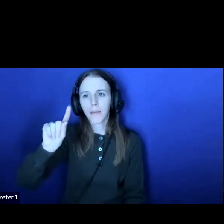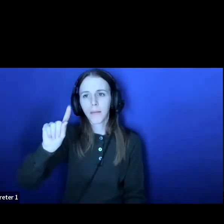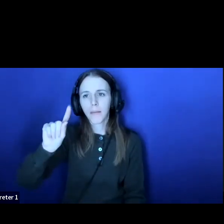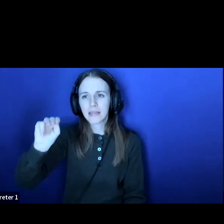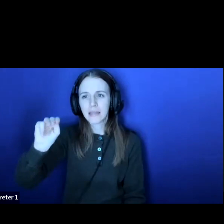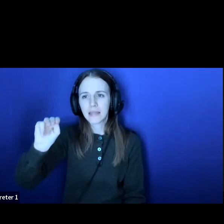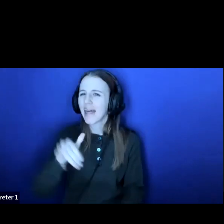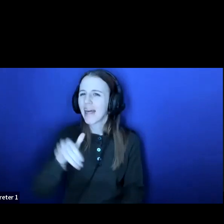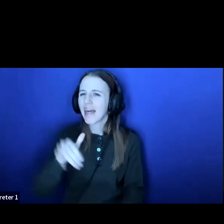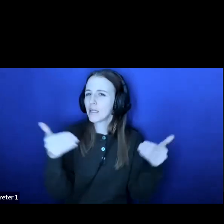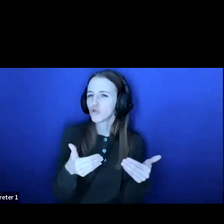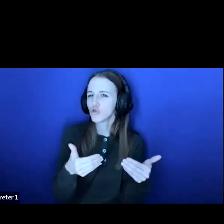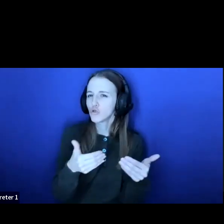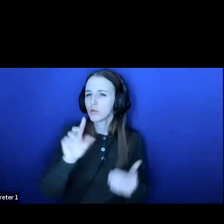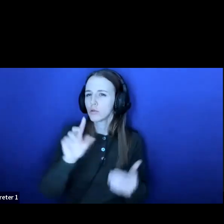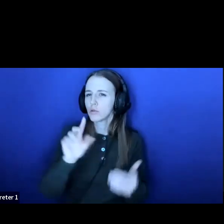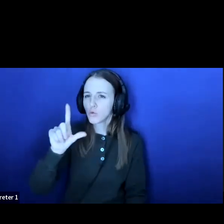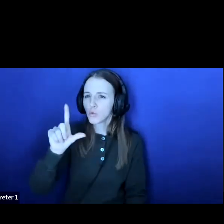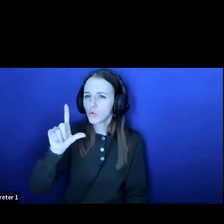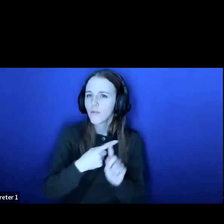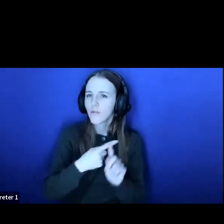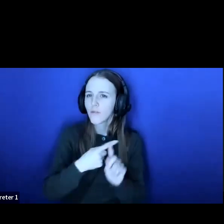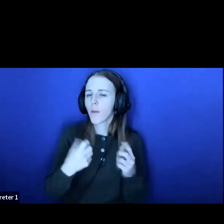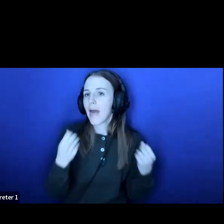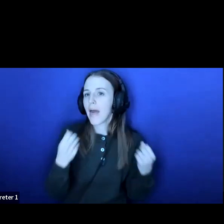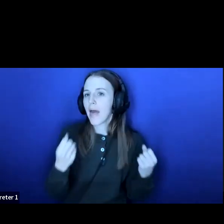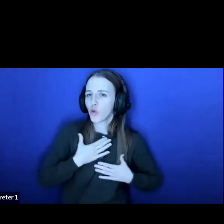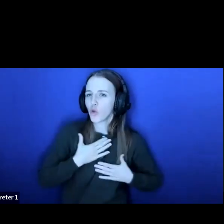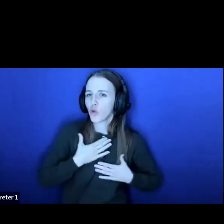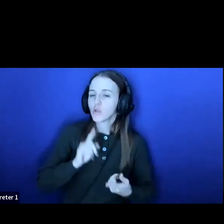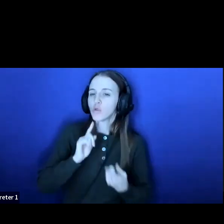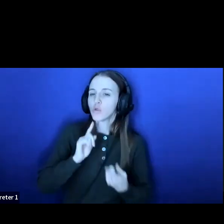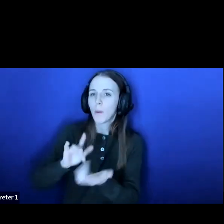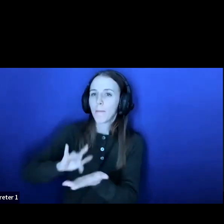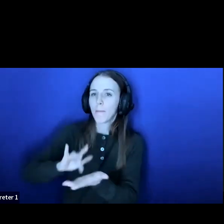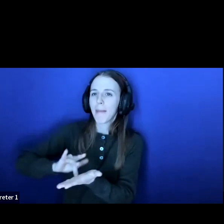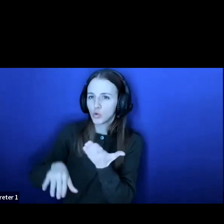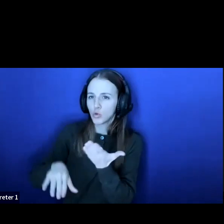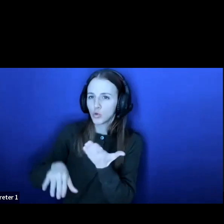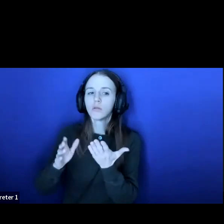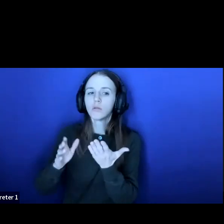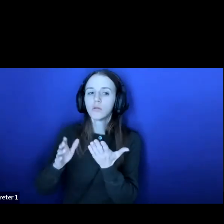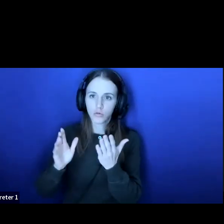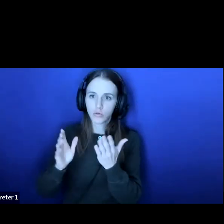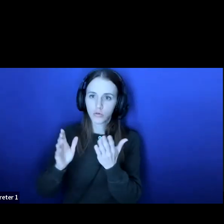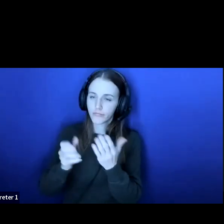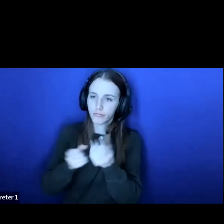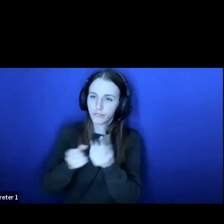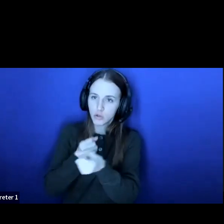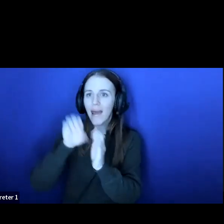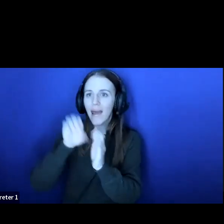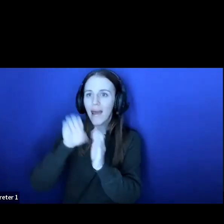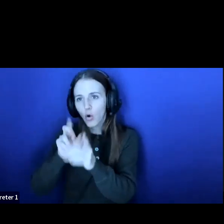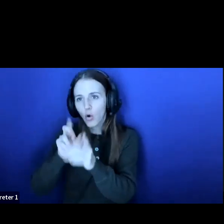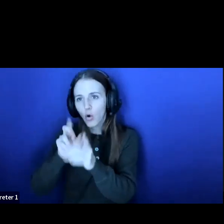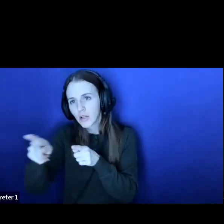health humanities in medical students to inculcate analytical attitude, ethical and professional behavior, how to make